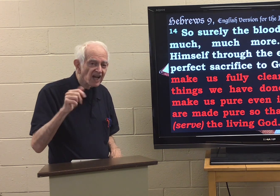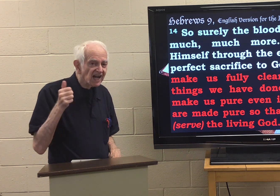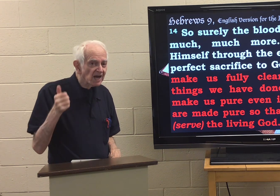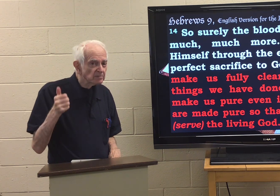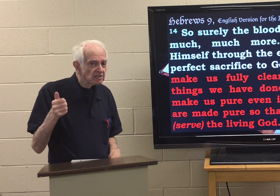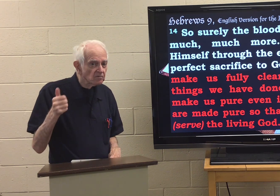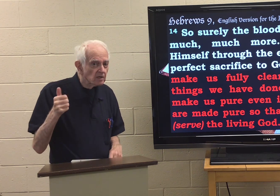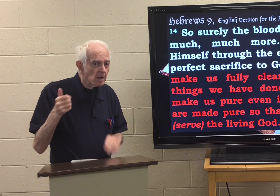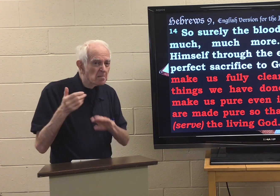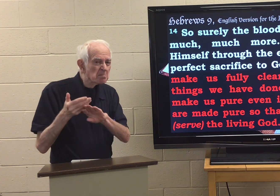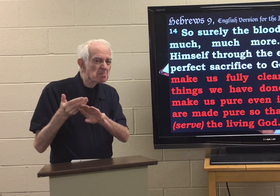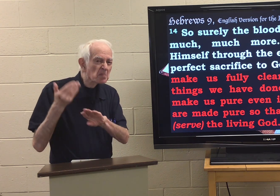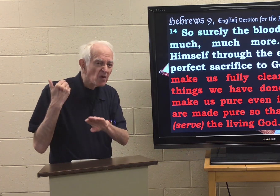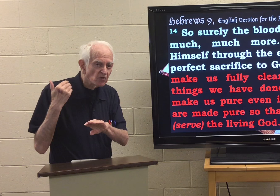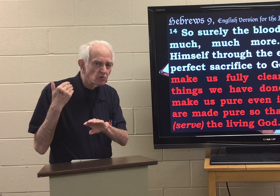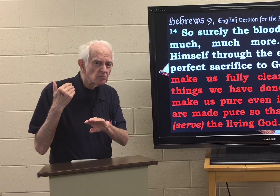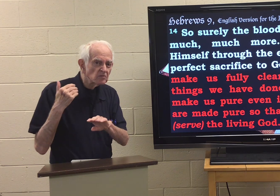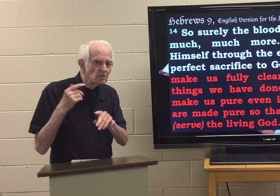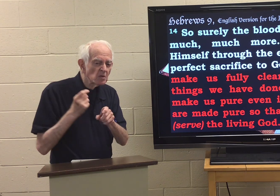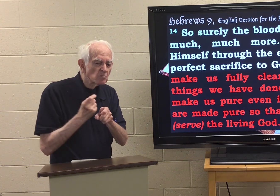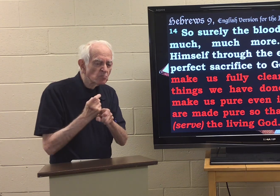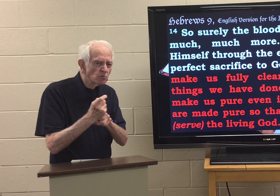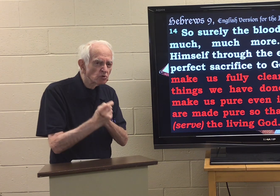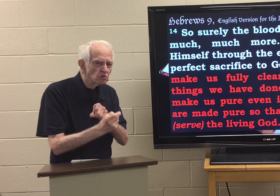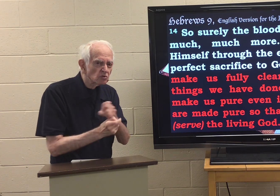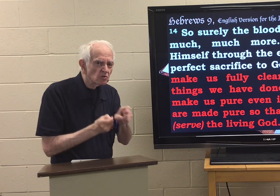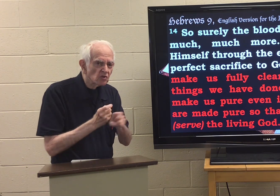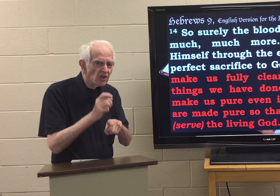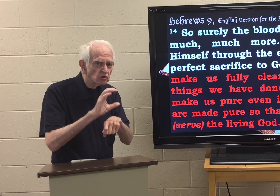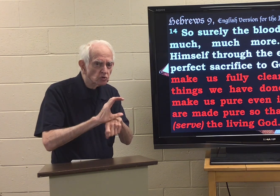Paul himself, before, persecuted the